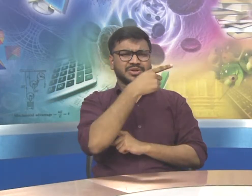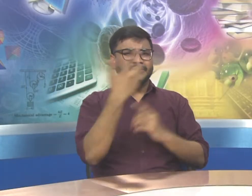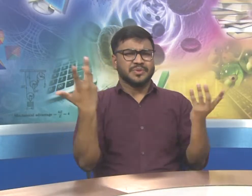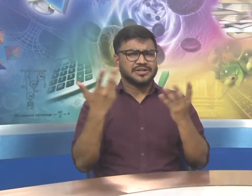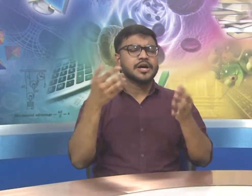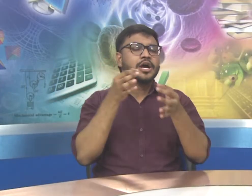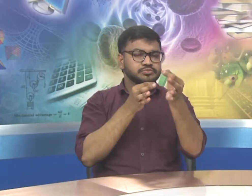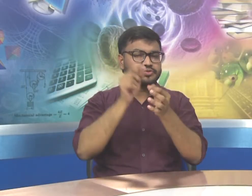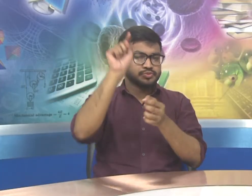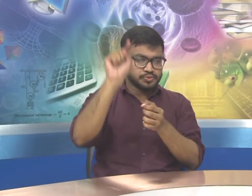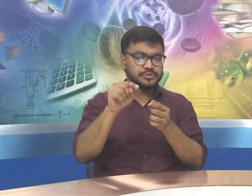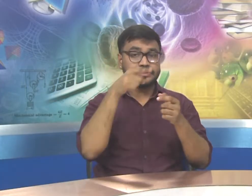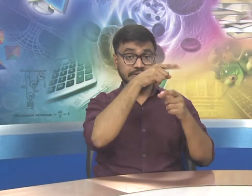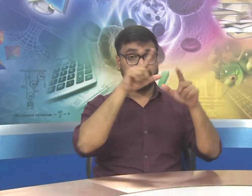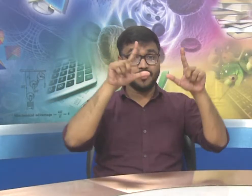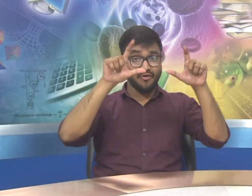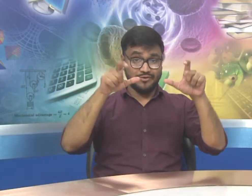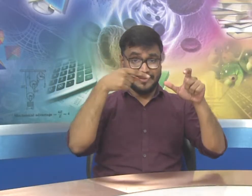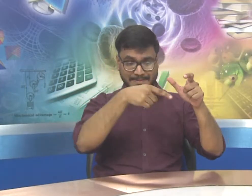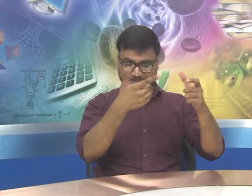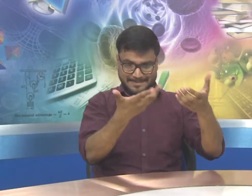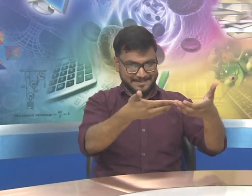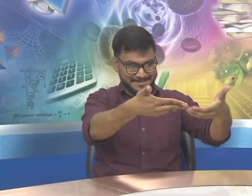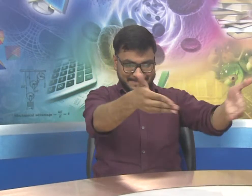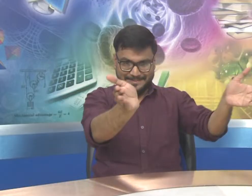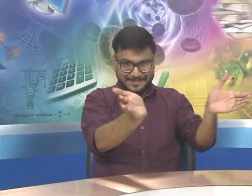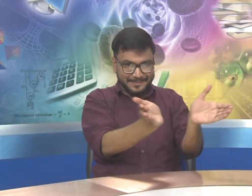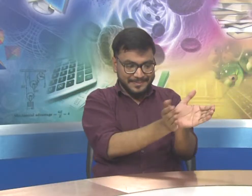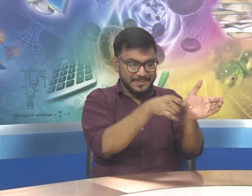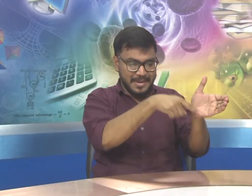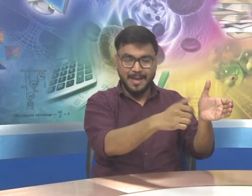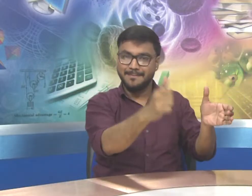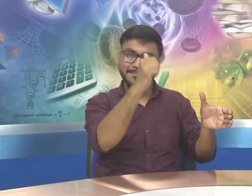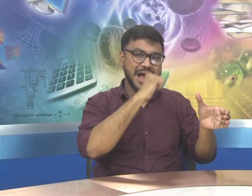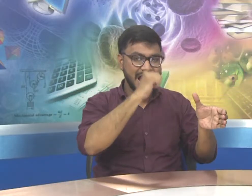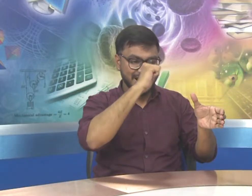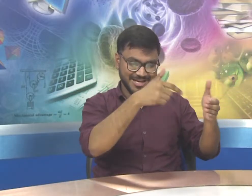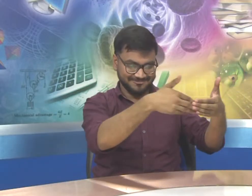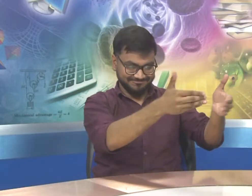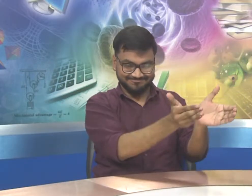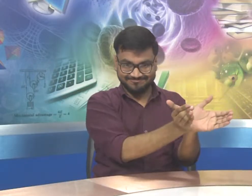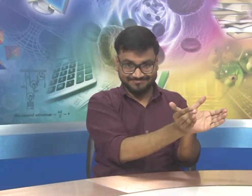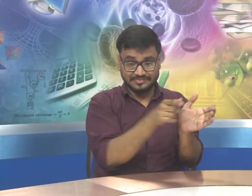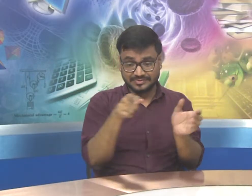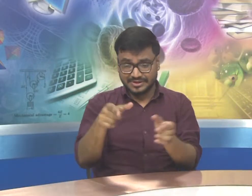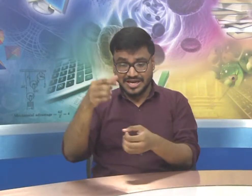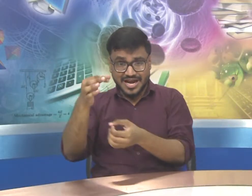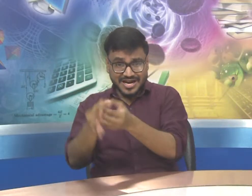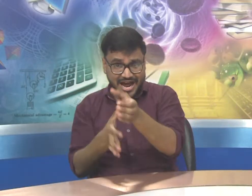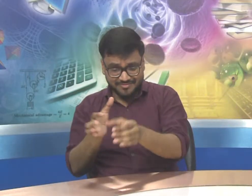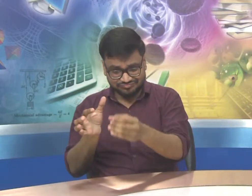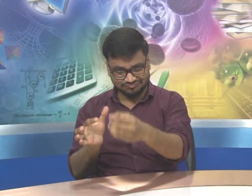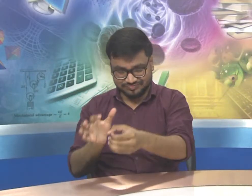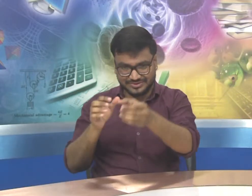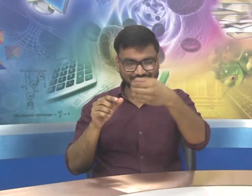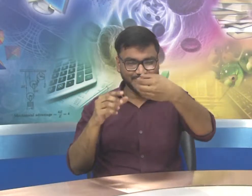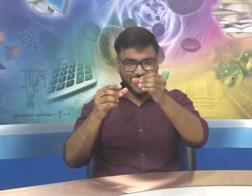There is a picture showing how mercury exchanged in mercury oxide.